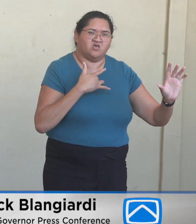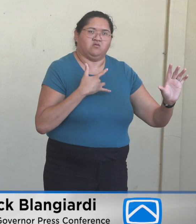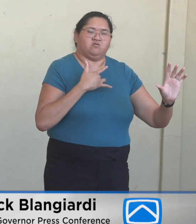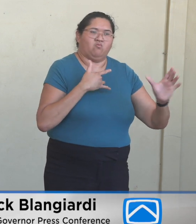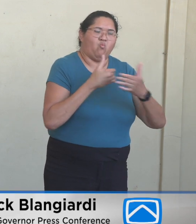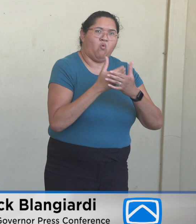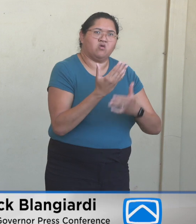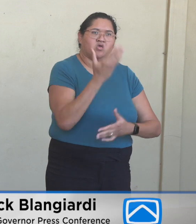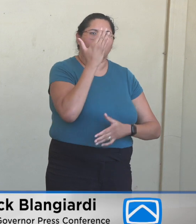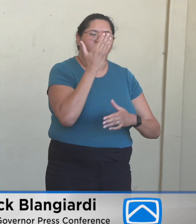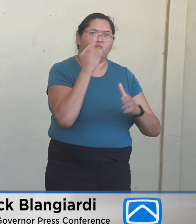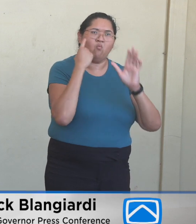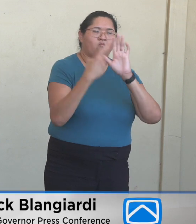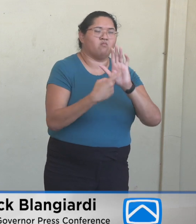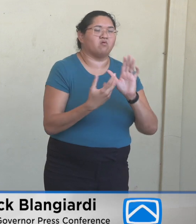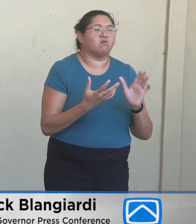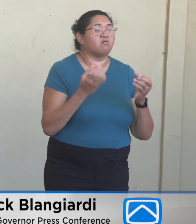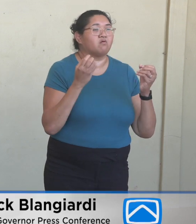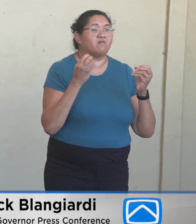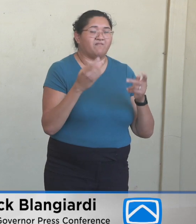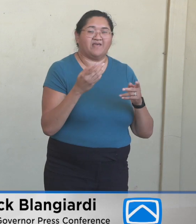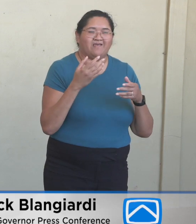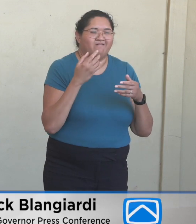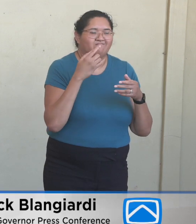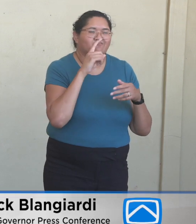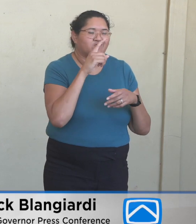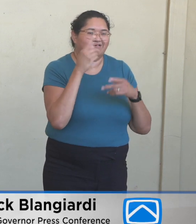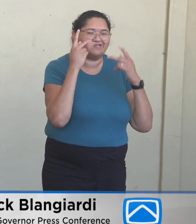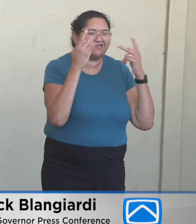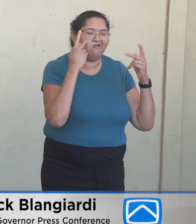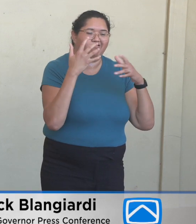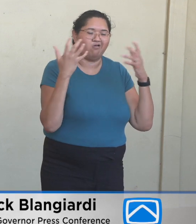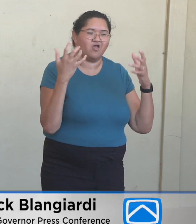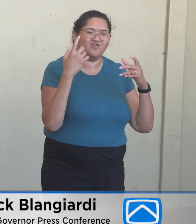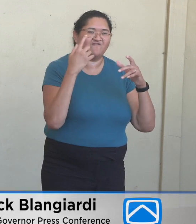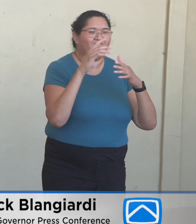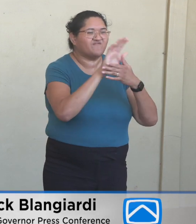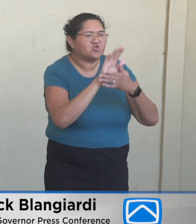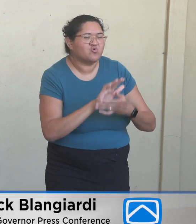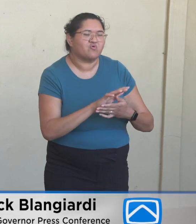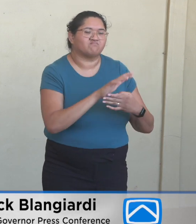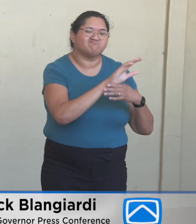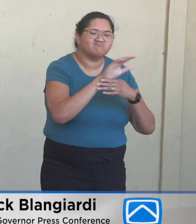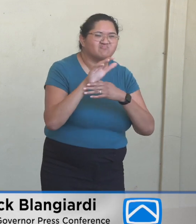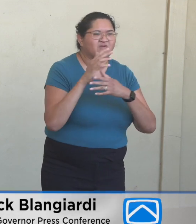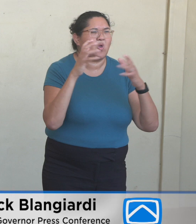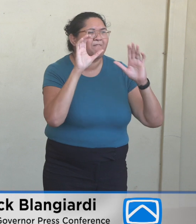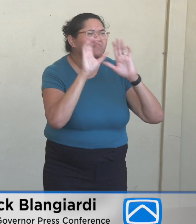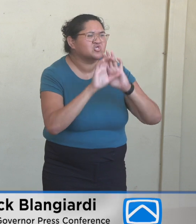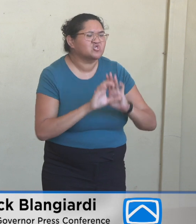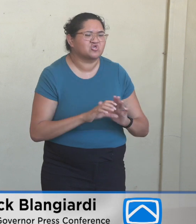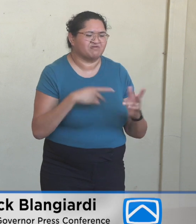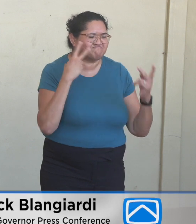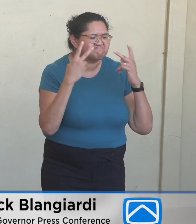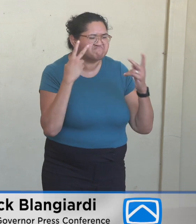personal. Given my background, I've looked at a lot of media over the years, a lot of video, a lot of pictures,